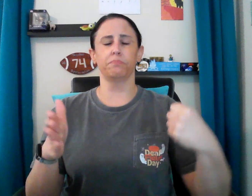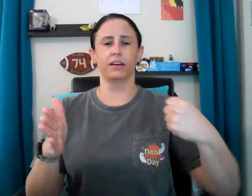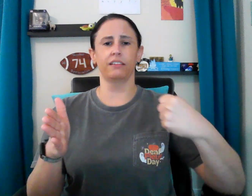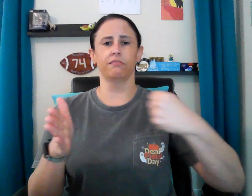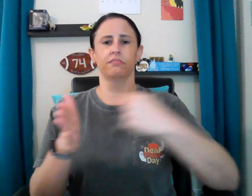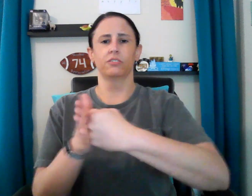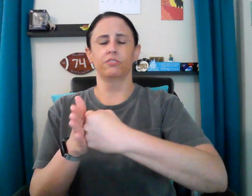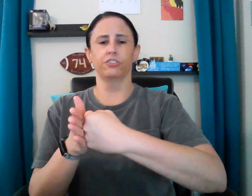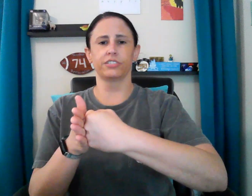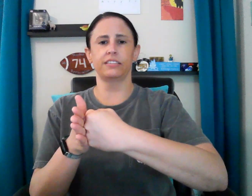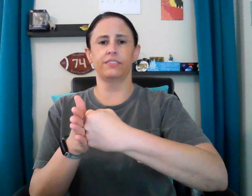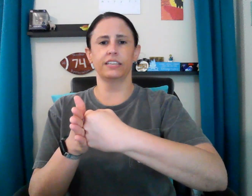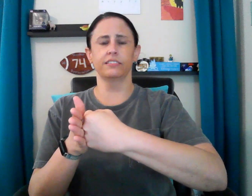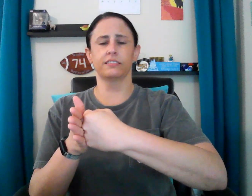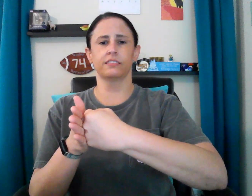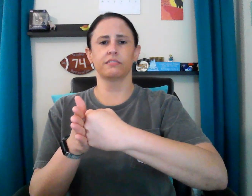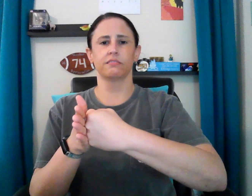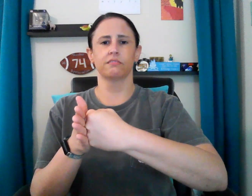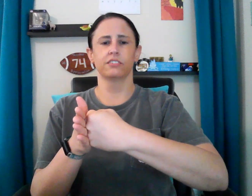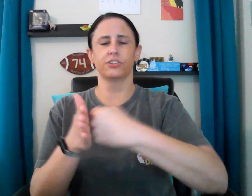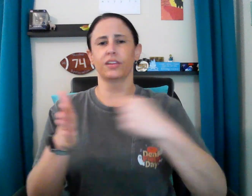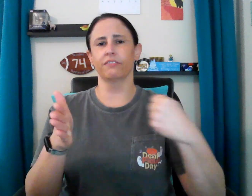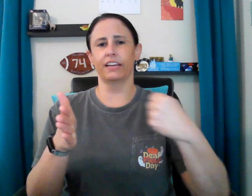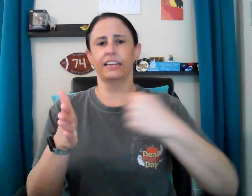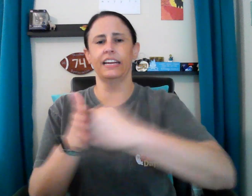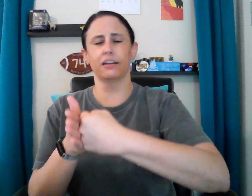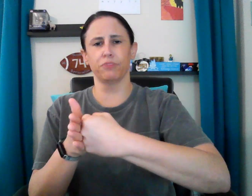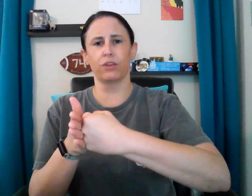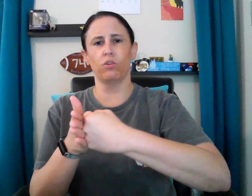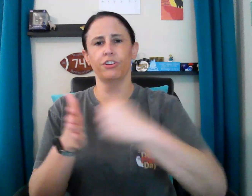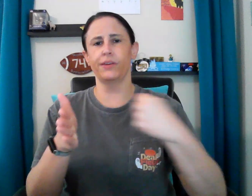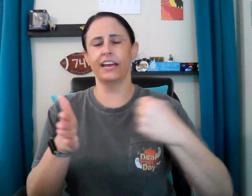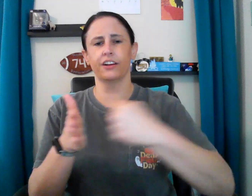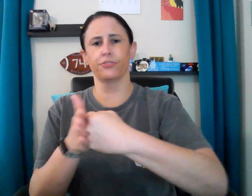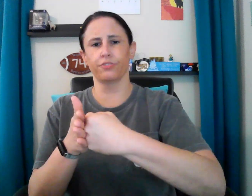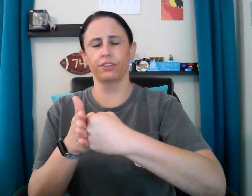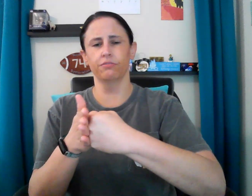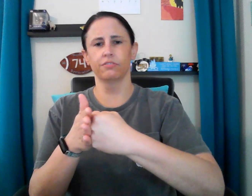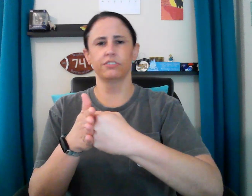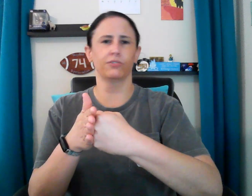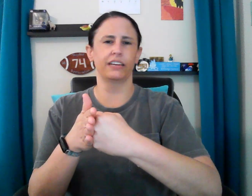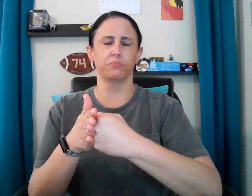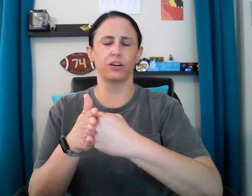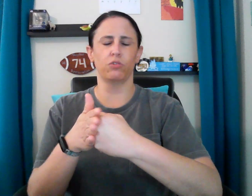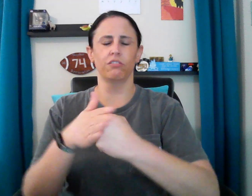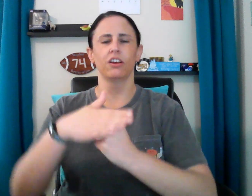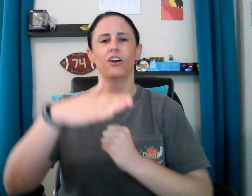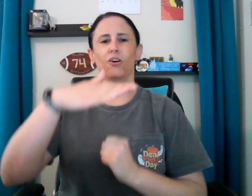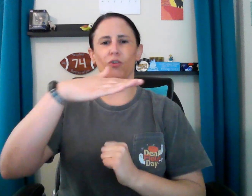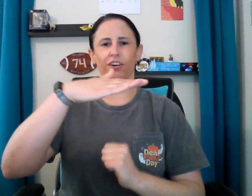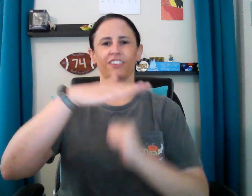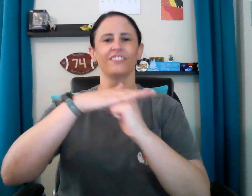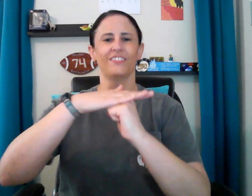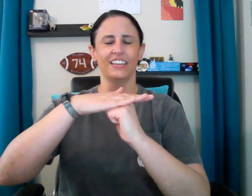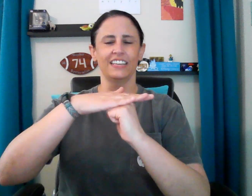but you'll see this. So think of like hitting a brick wall you can't go through. Don't hit a brick wall. Or